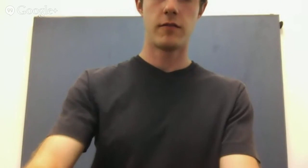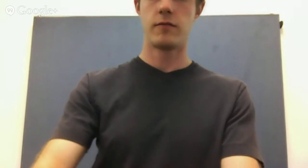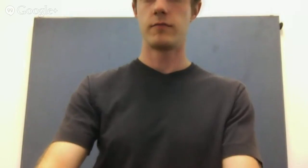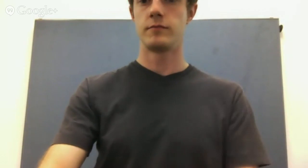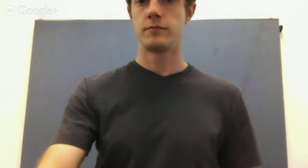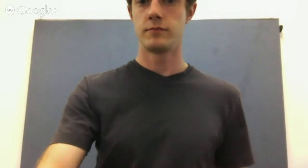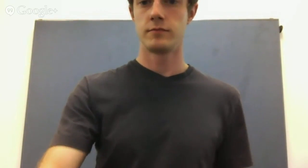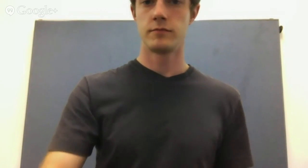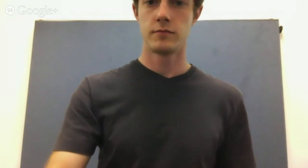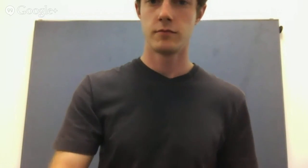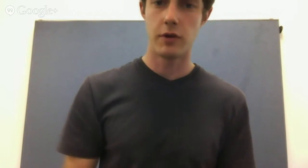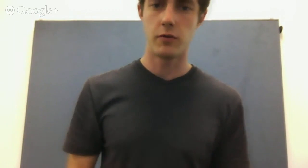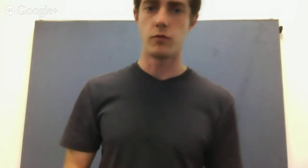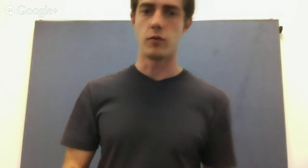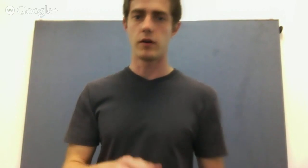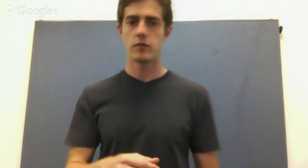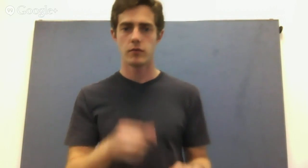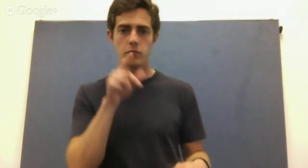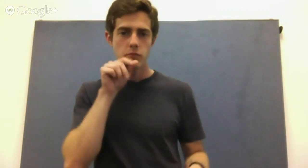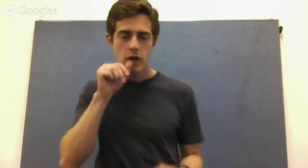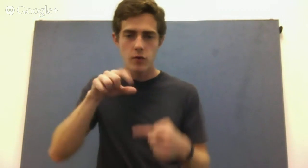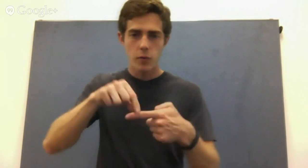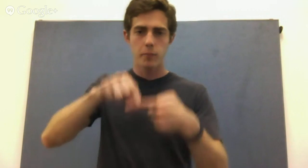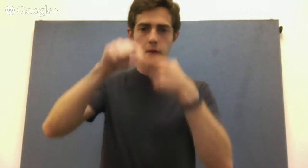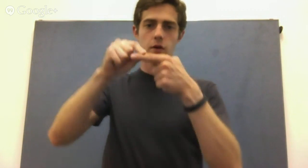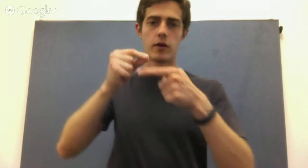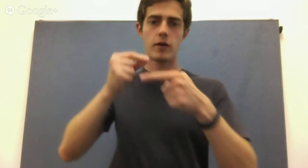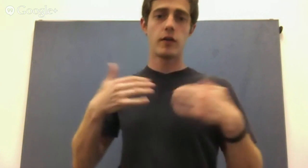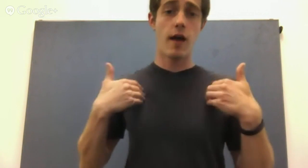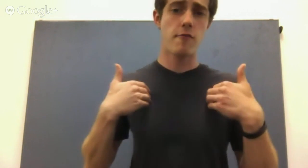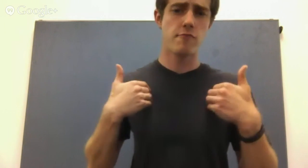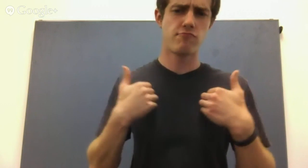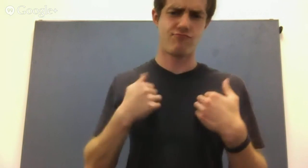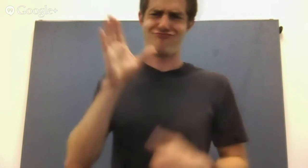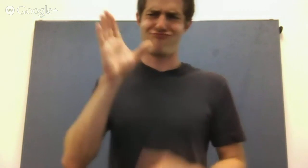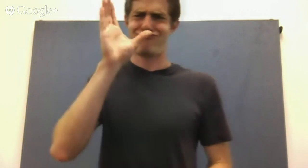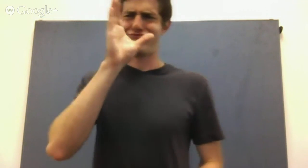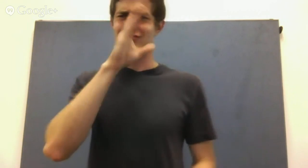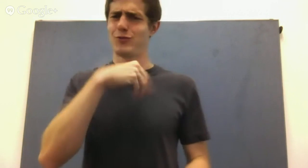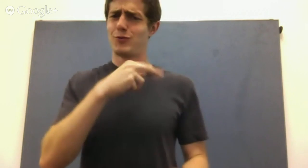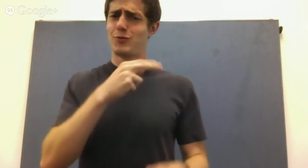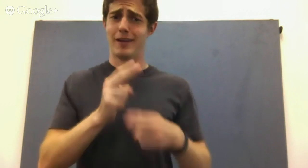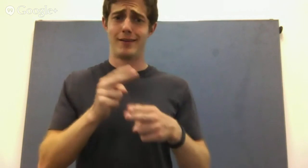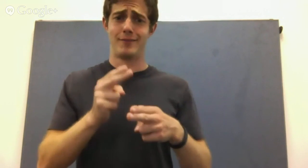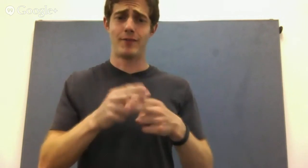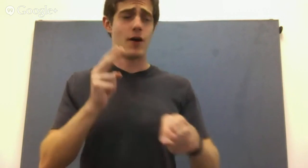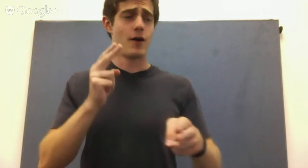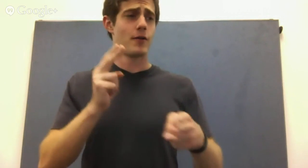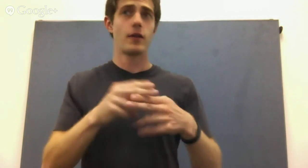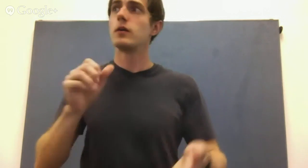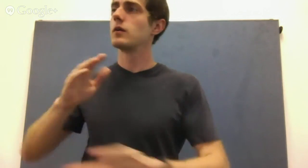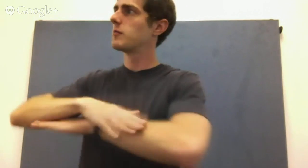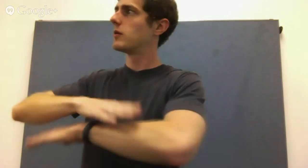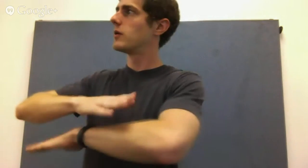Pretty well about a rare and fragile bird that I couldn't even spell on the